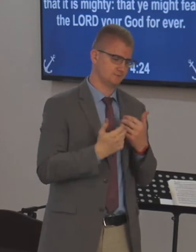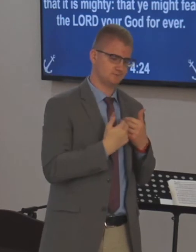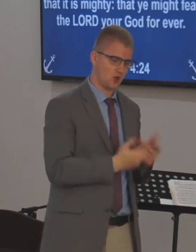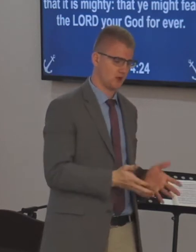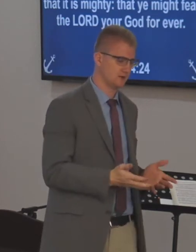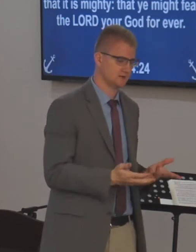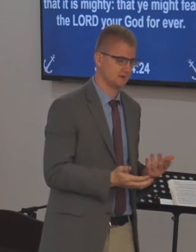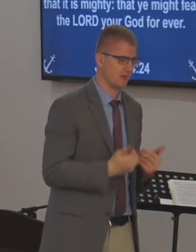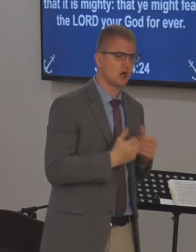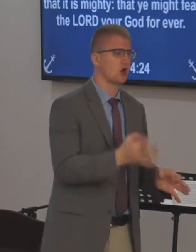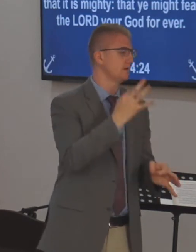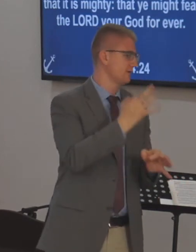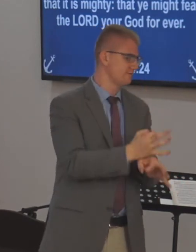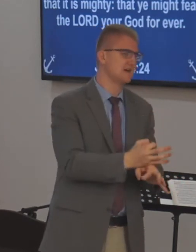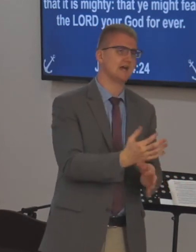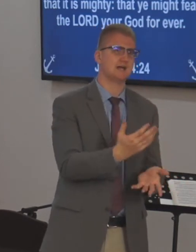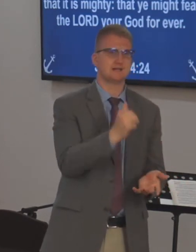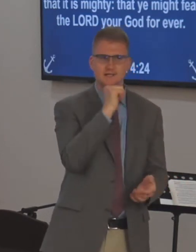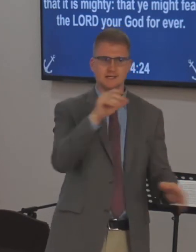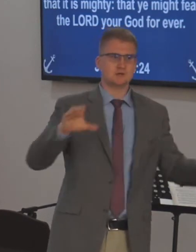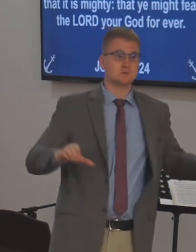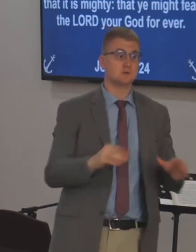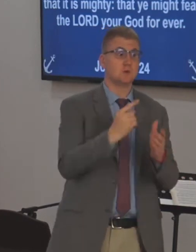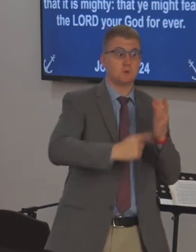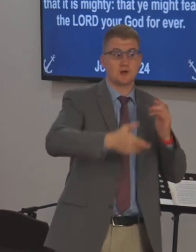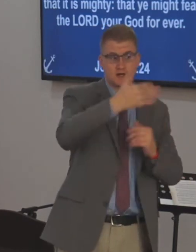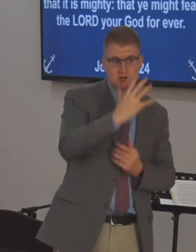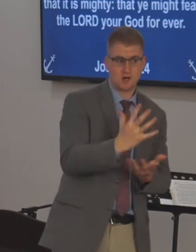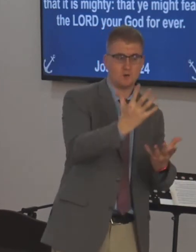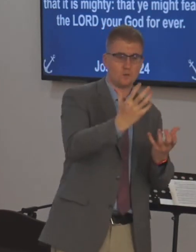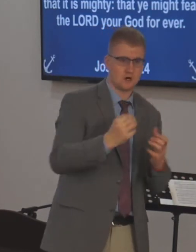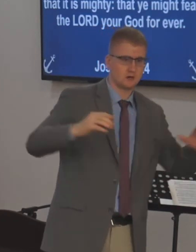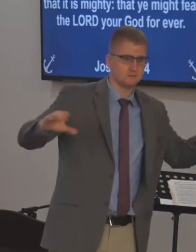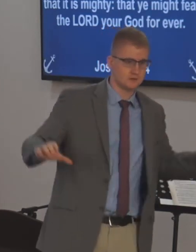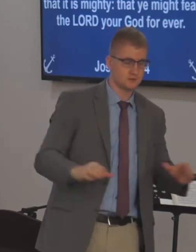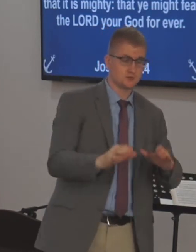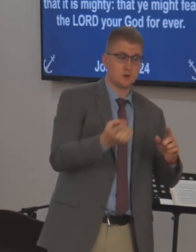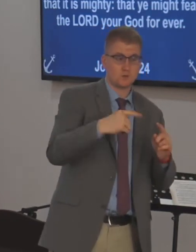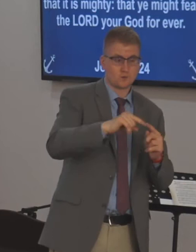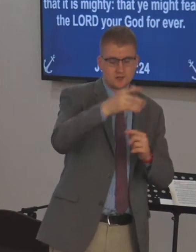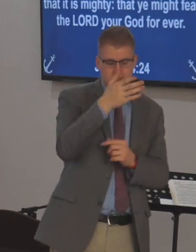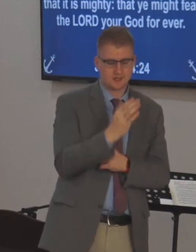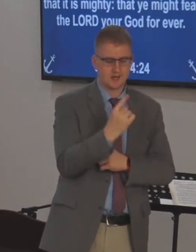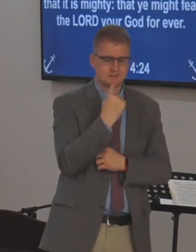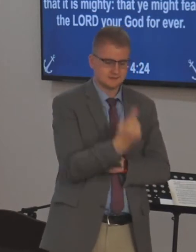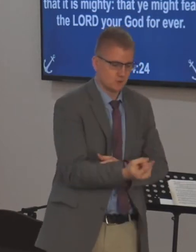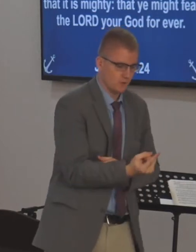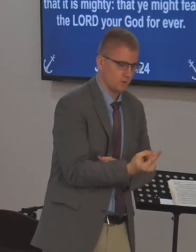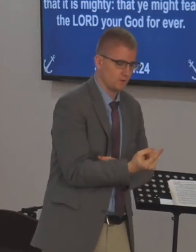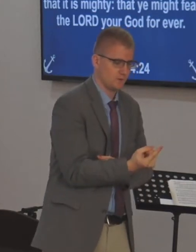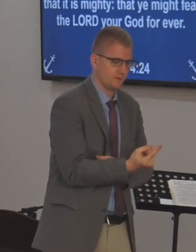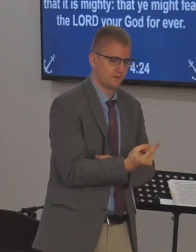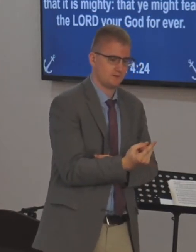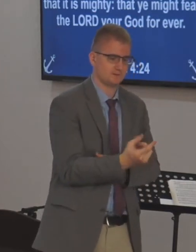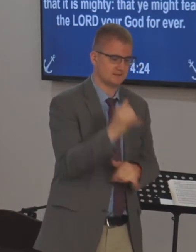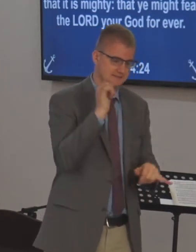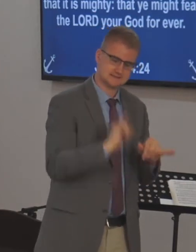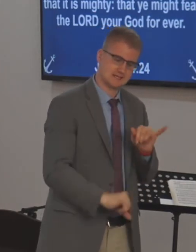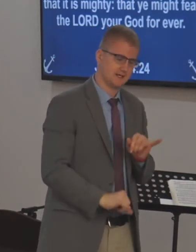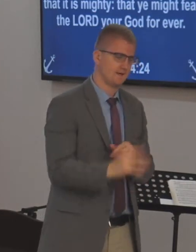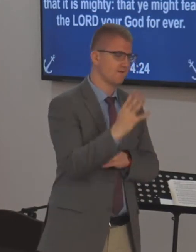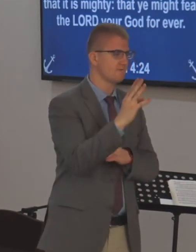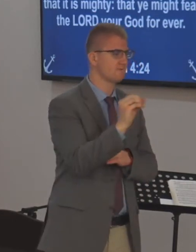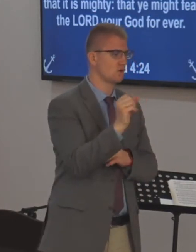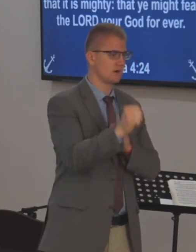faith. They didn't do what God told them to do, and what God said that they were going to stay there for 40